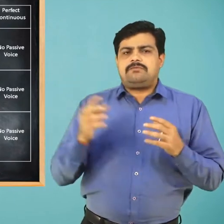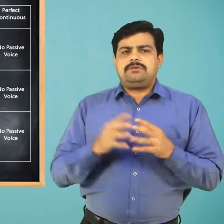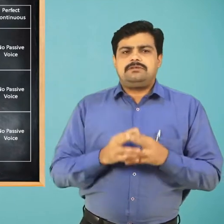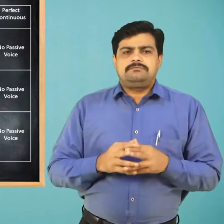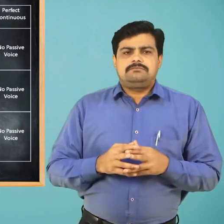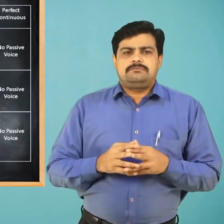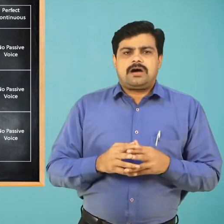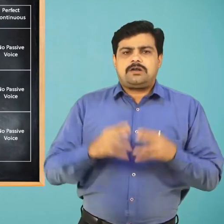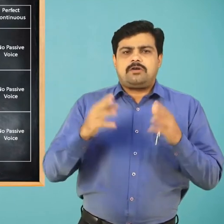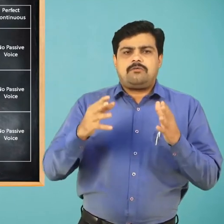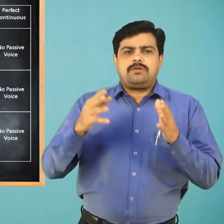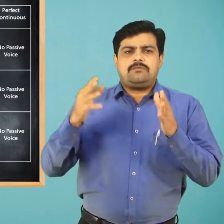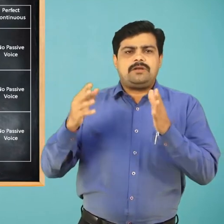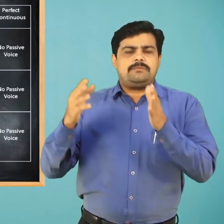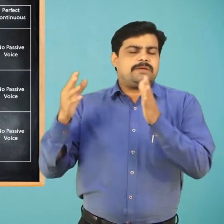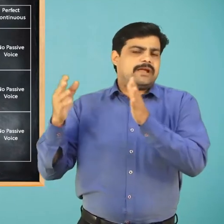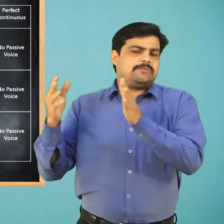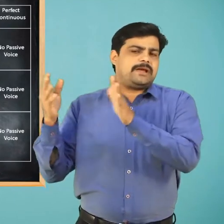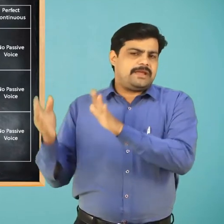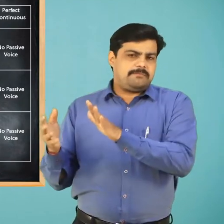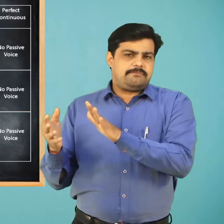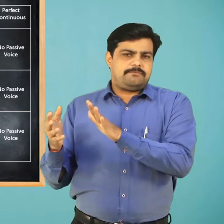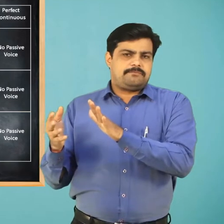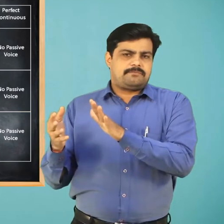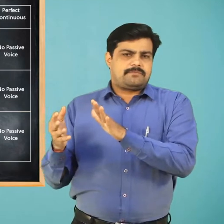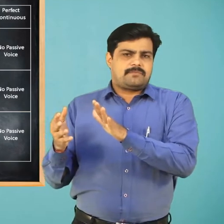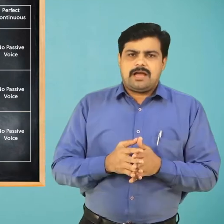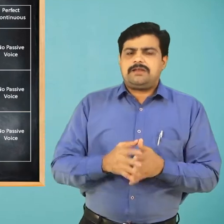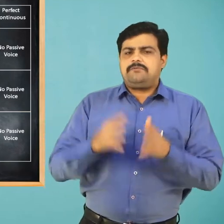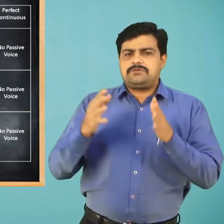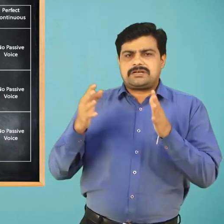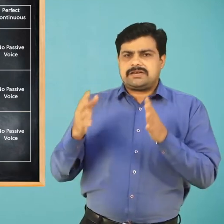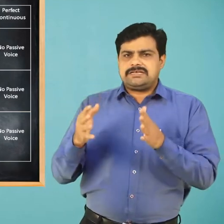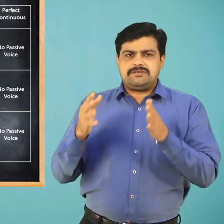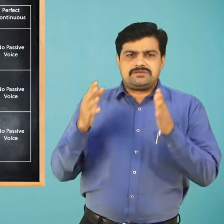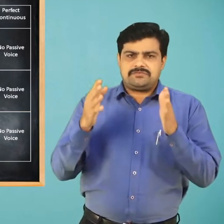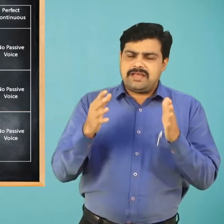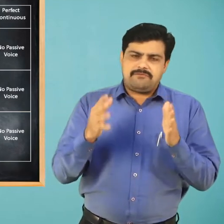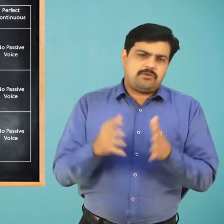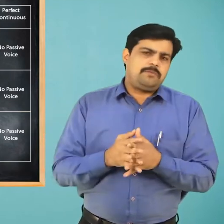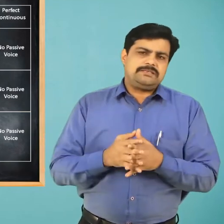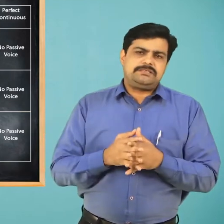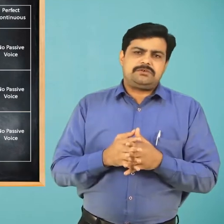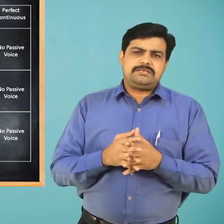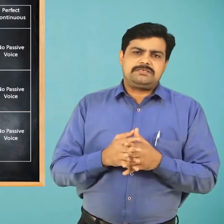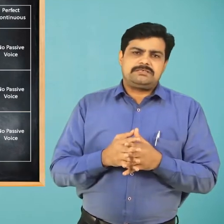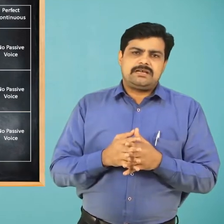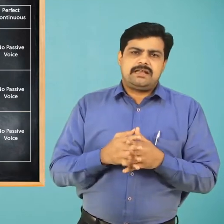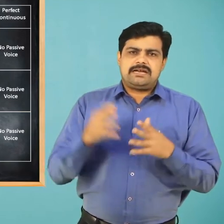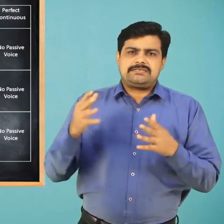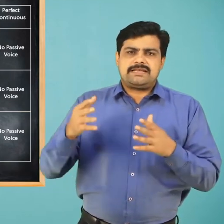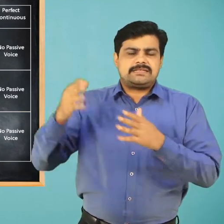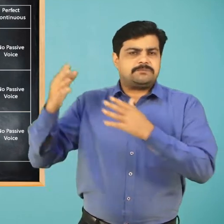novel will be read by him. And in future continuous we have no passive voice. Let's take